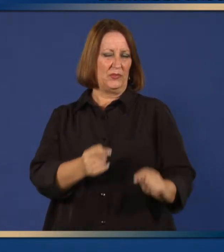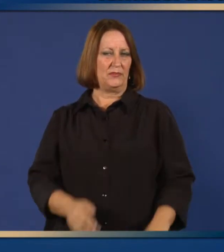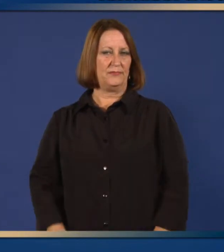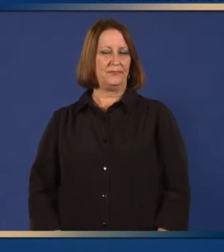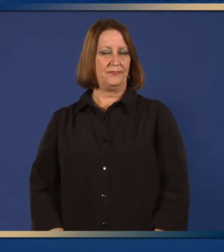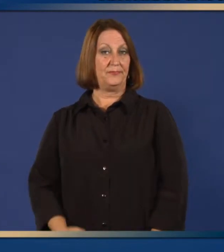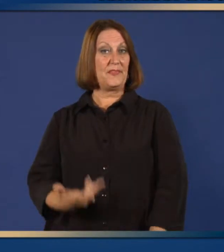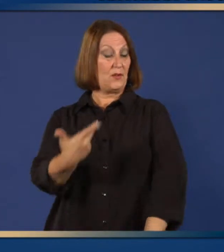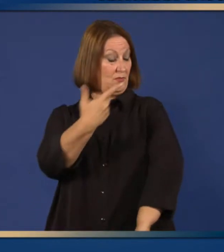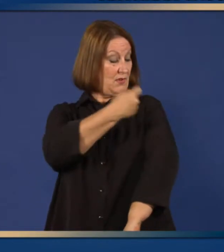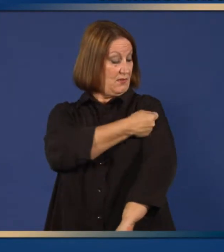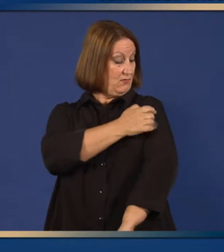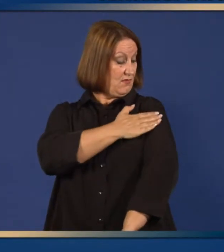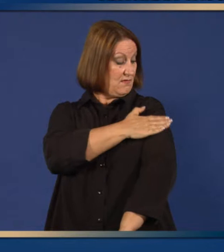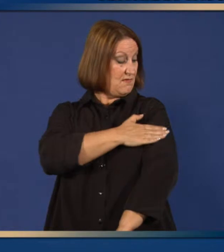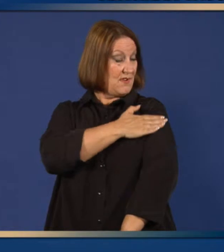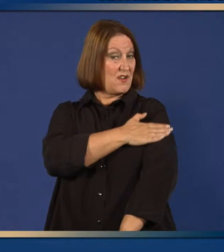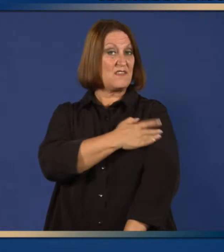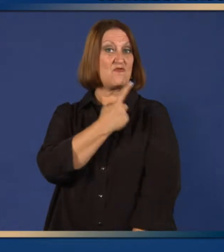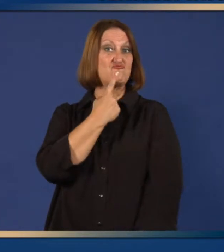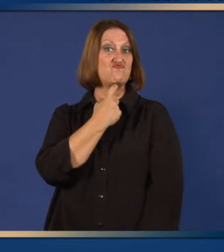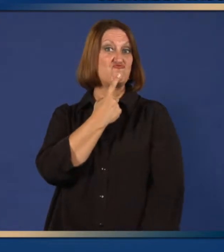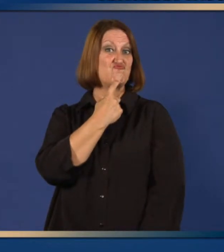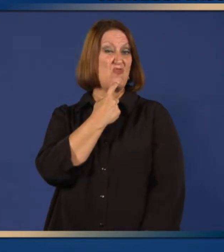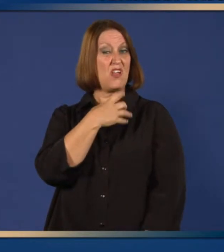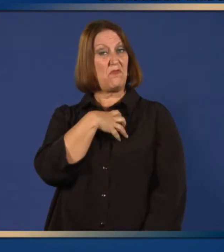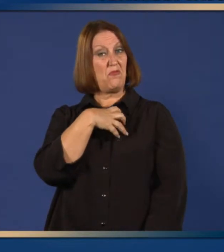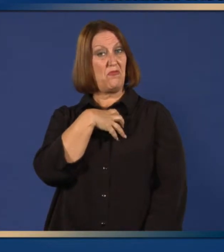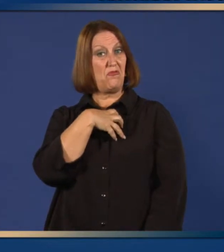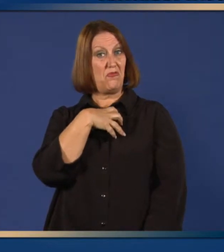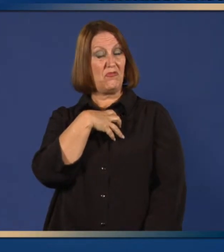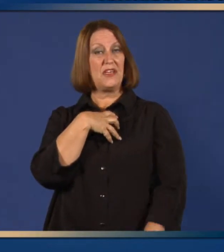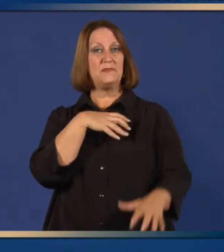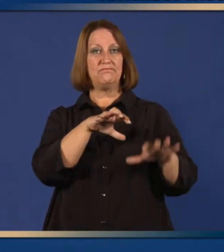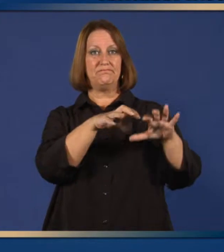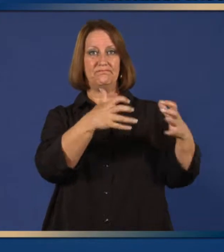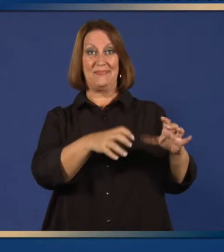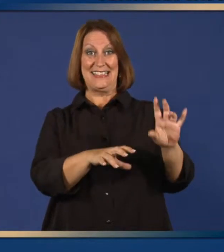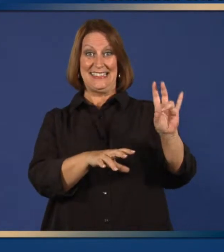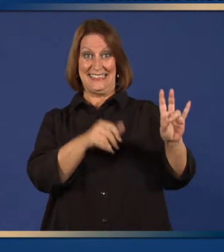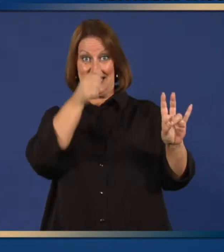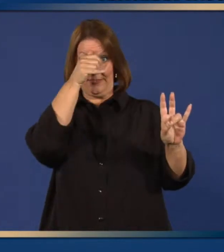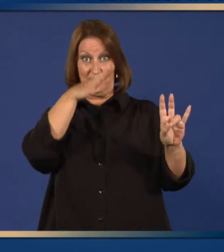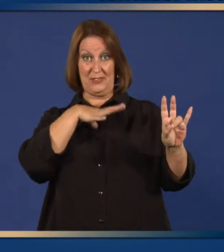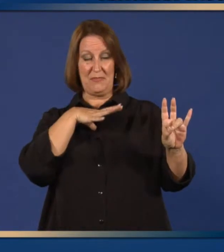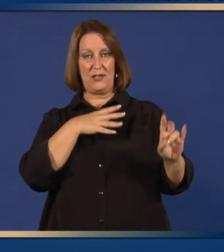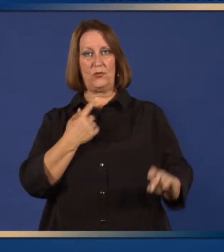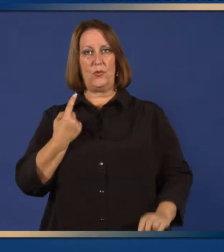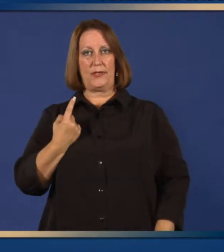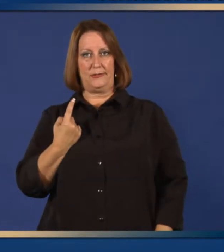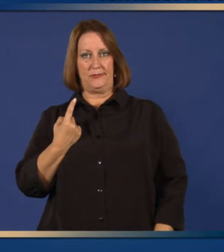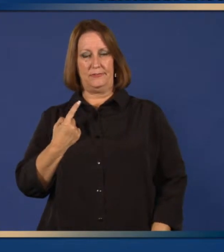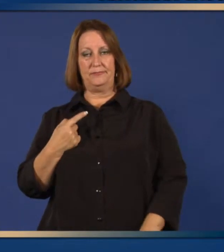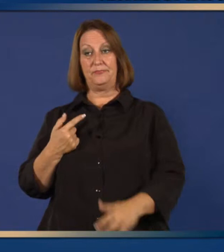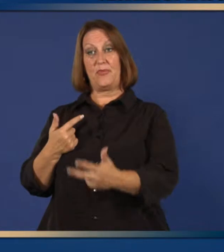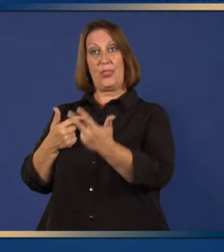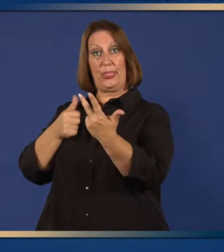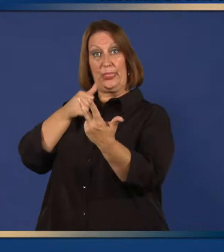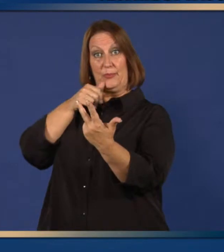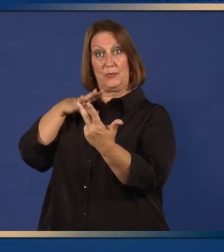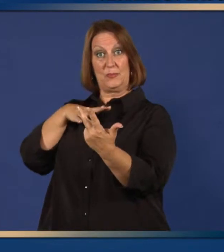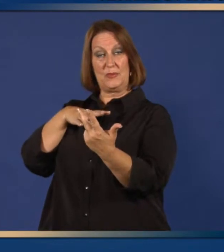redness, about 1 out of 7 men, and 1 out of 3 women,